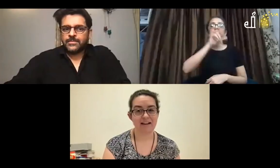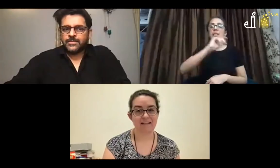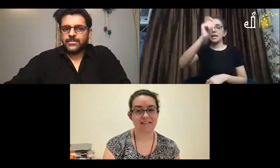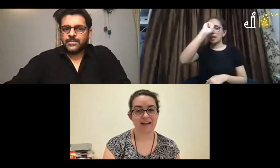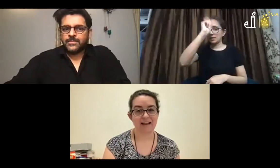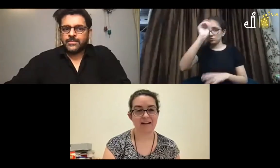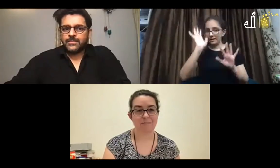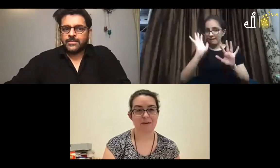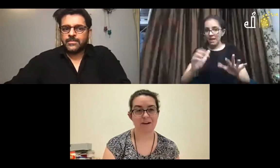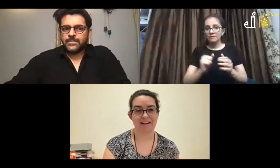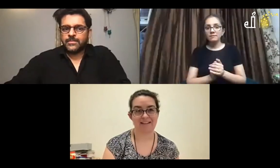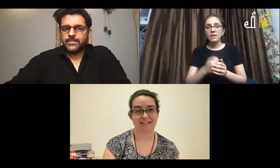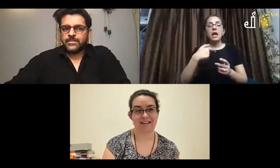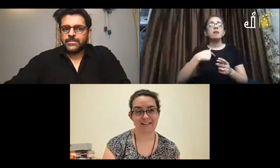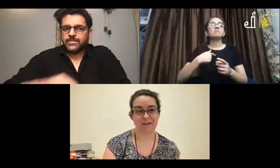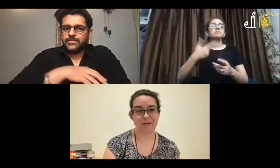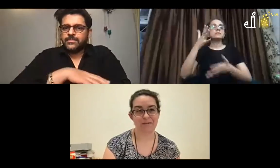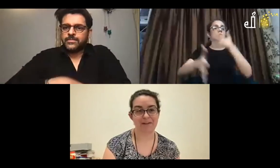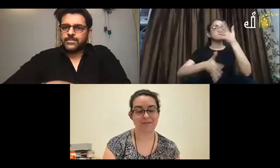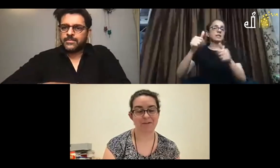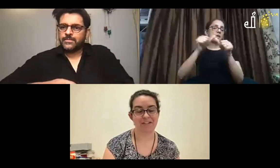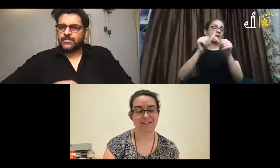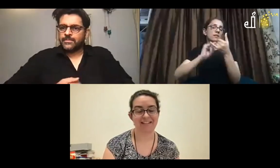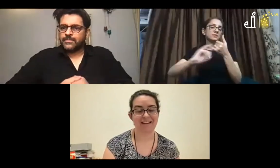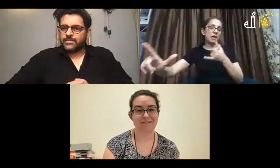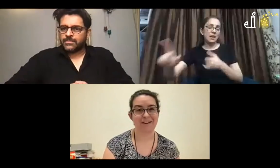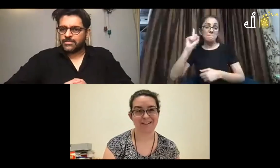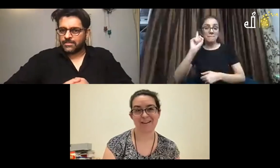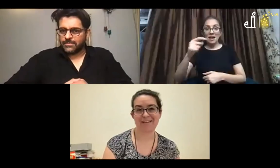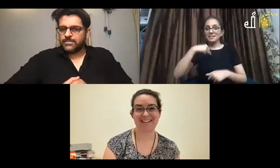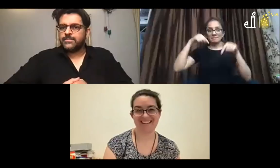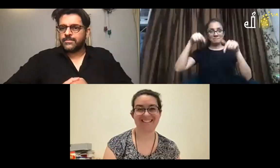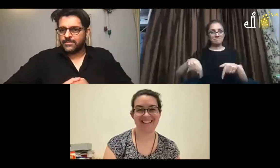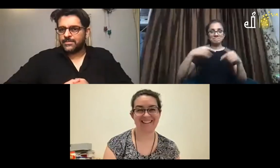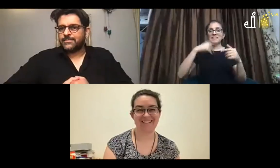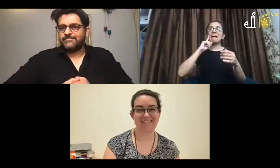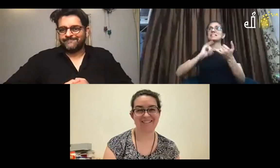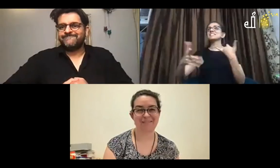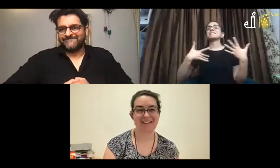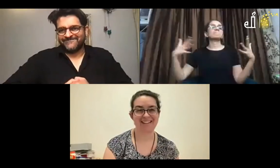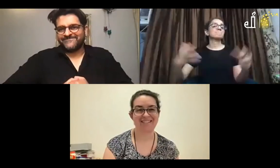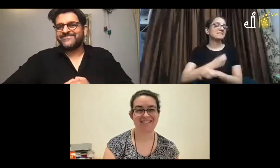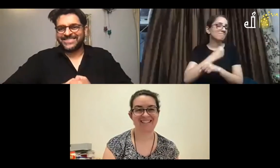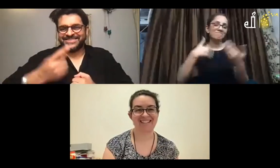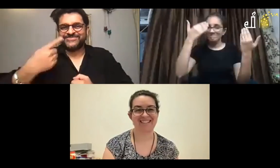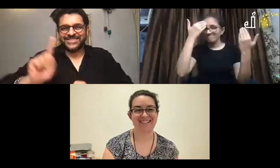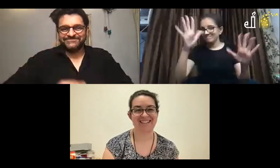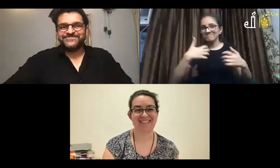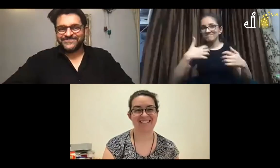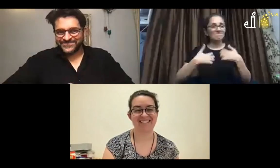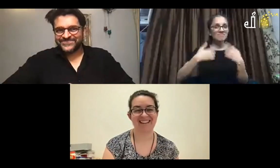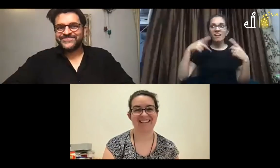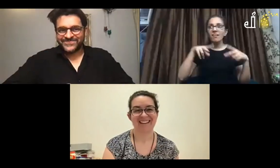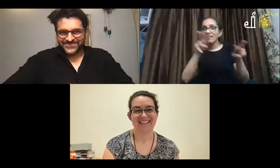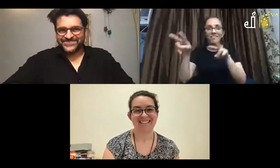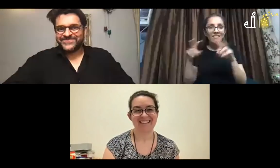and I sign American Sign Language, but unfortunately, I do not know Indian Sign Language. It's been interesting during